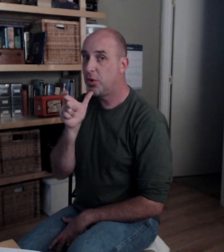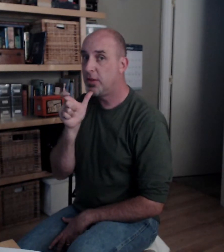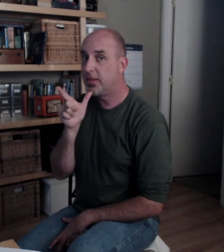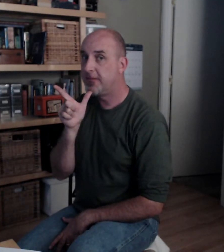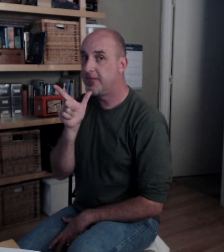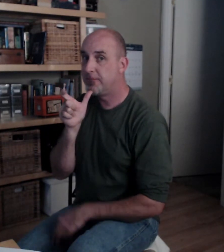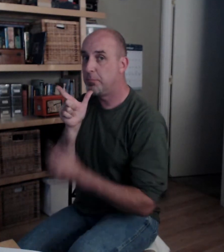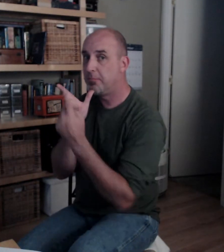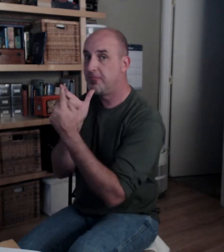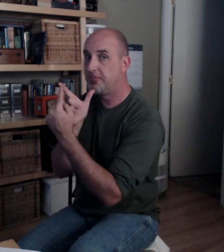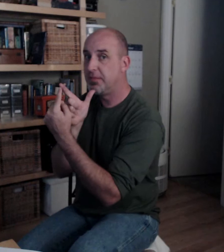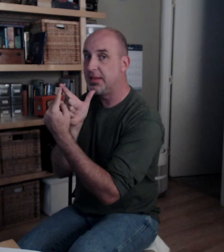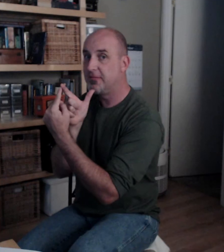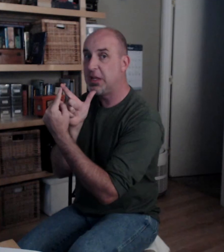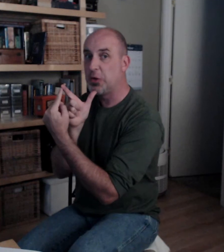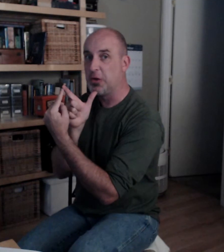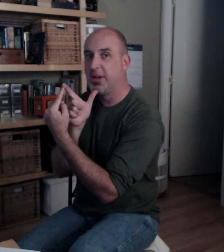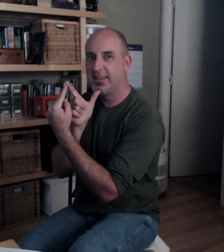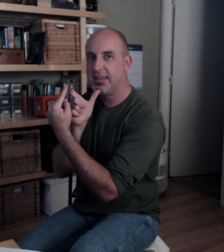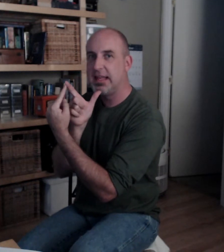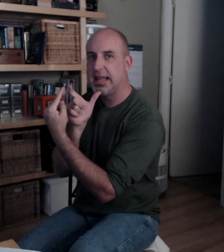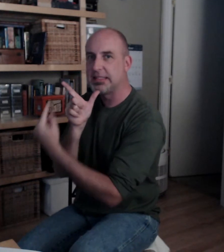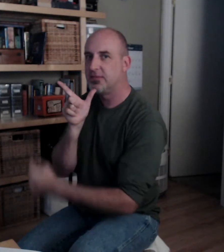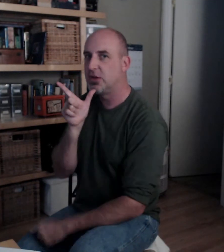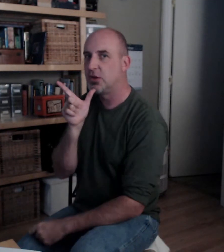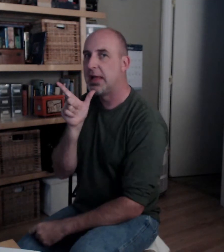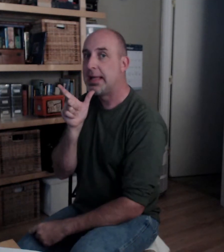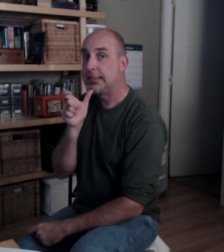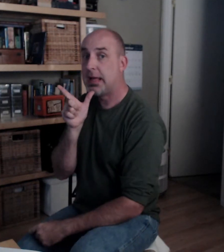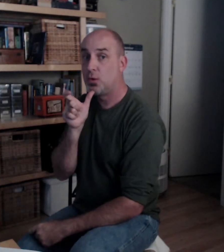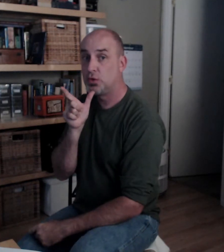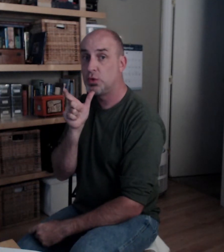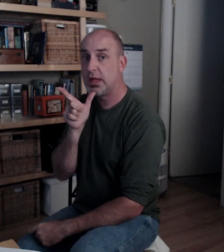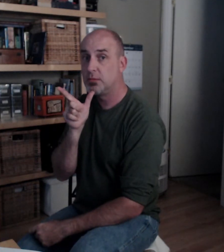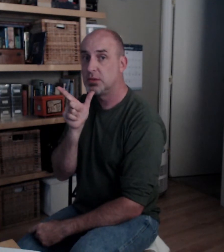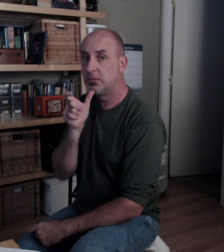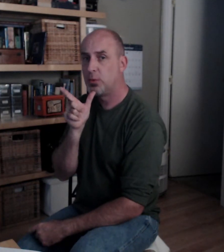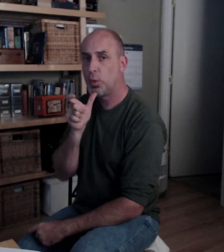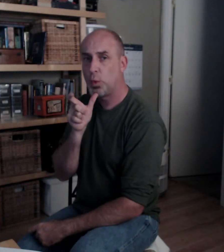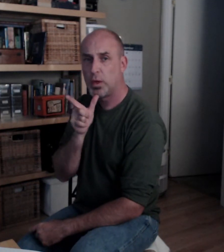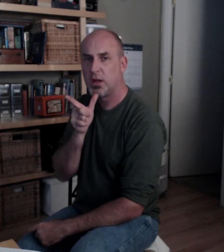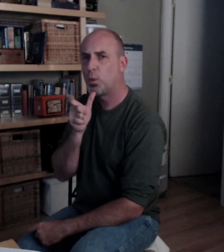pull the finger, the index finger, down 2 times.